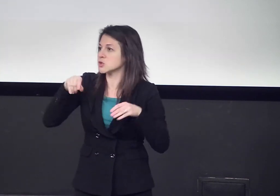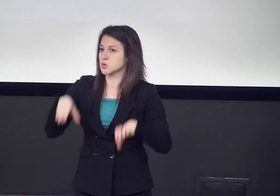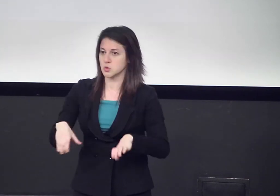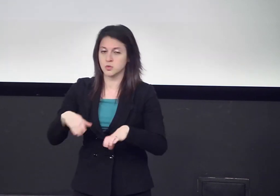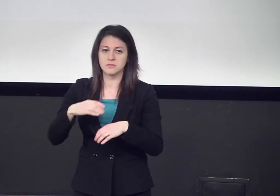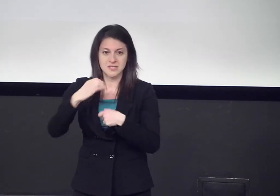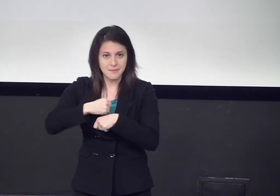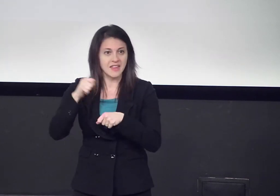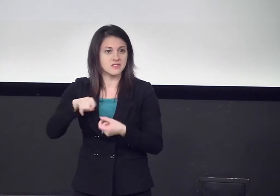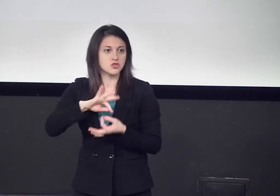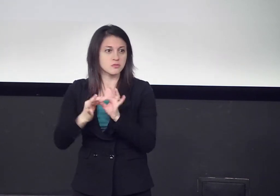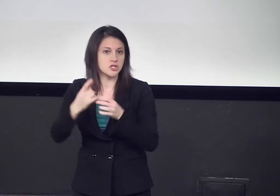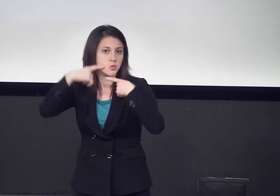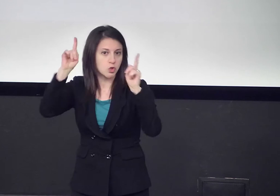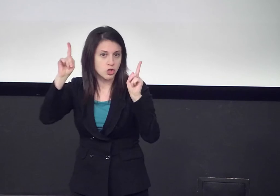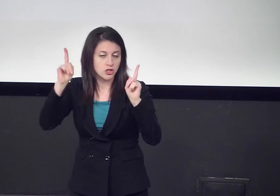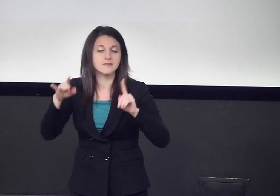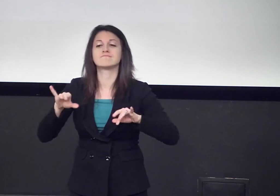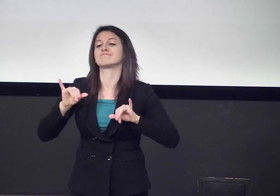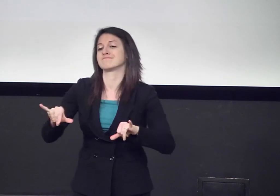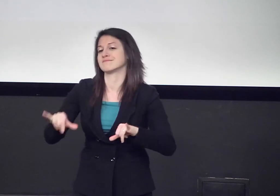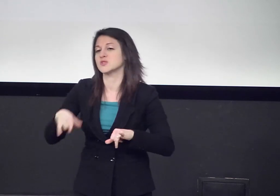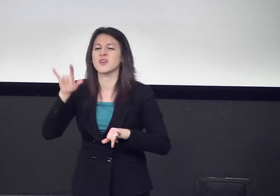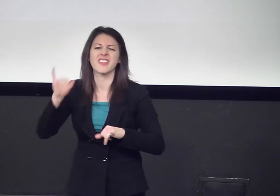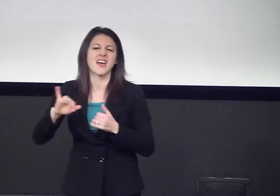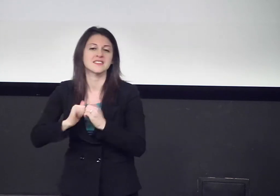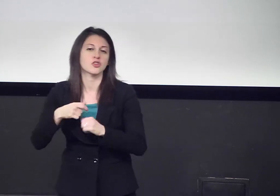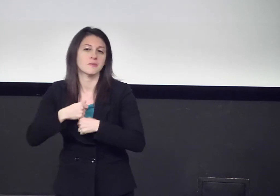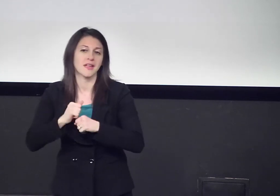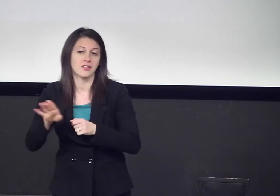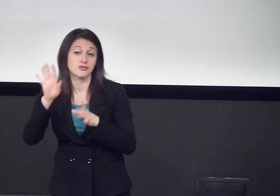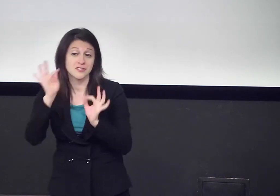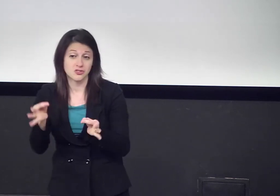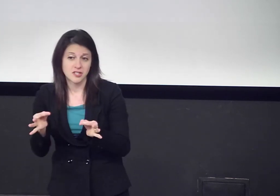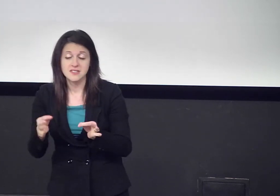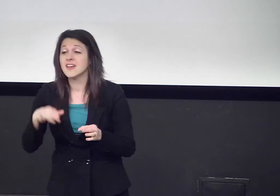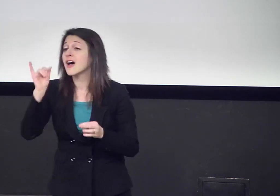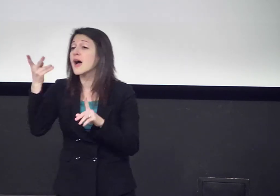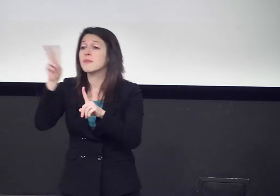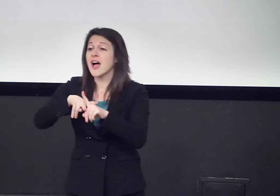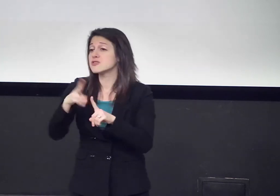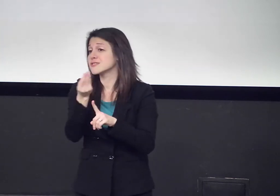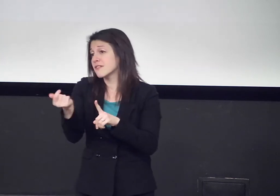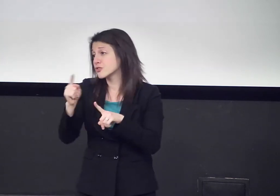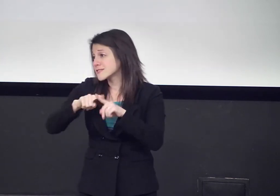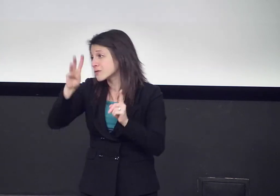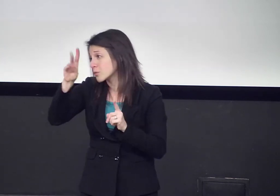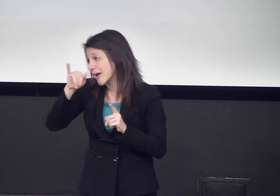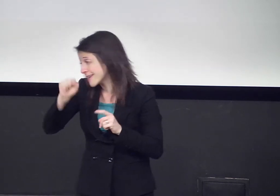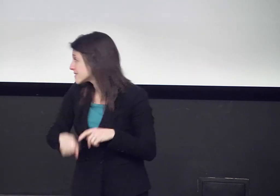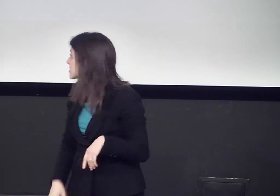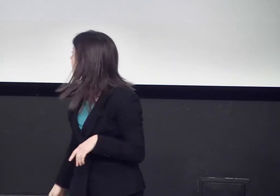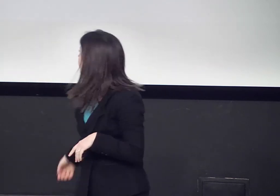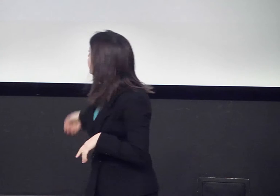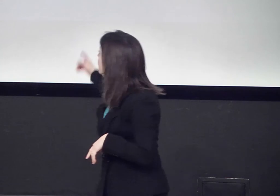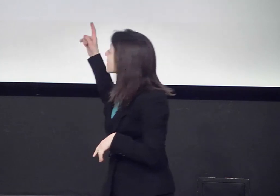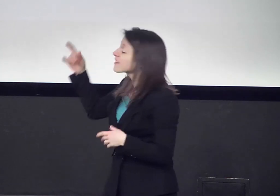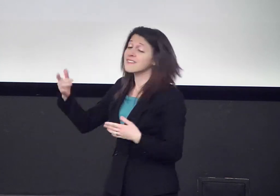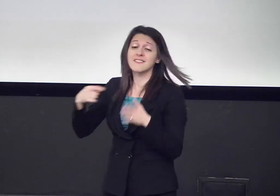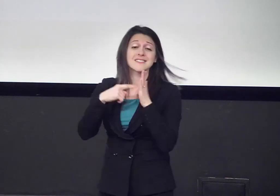a certain thing or made a certain decision, they said it was because it made the interpretation successful. And this was applied in